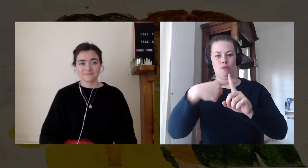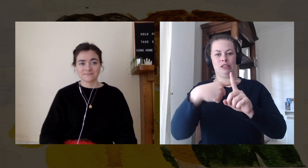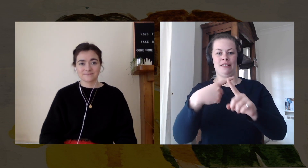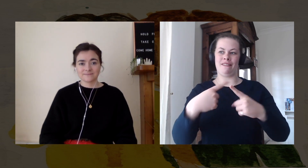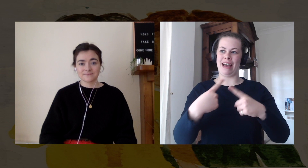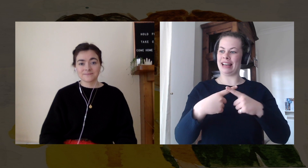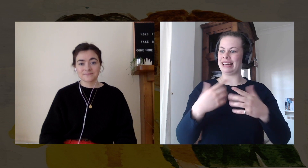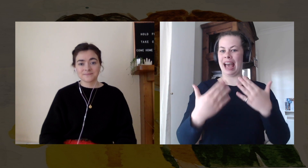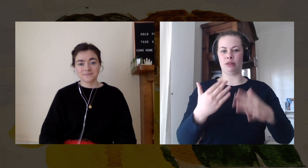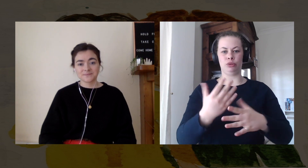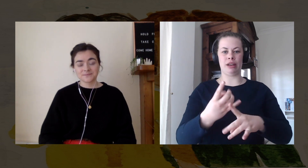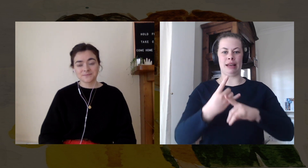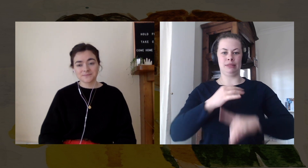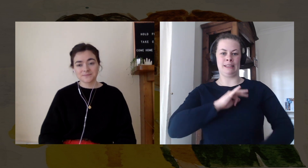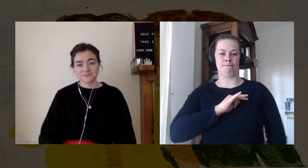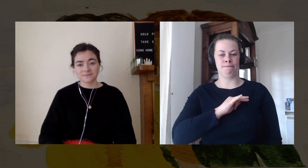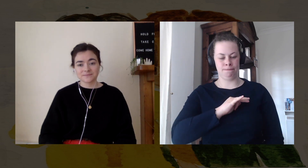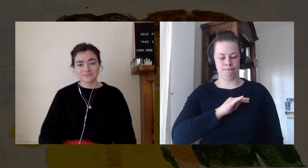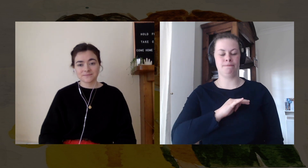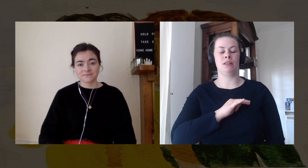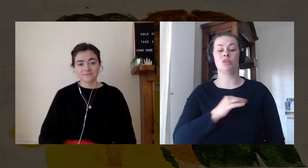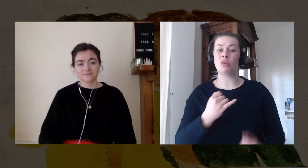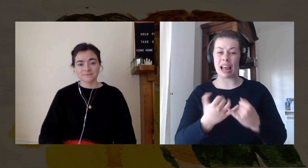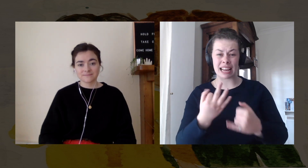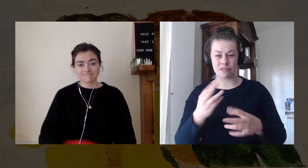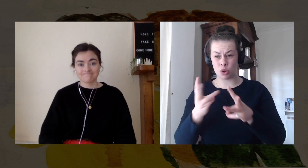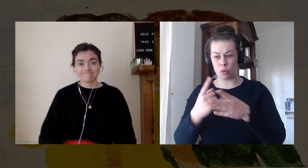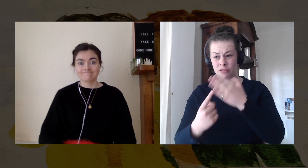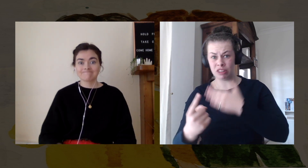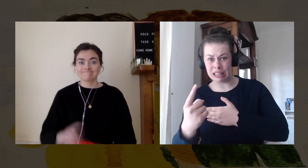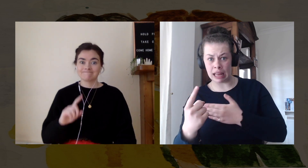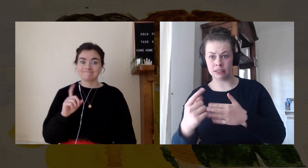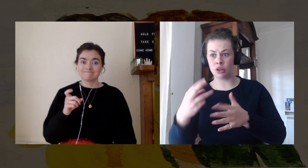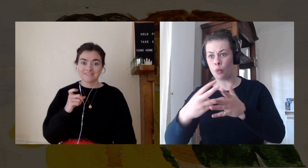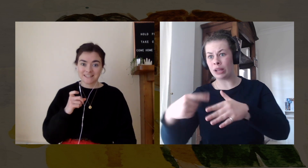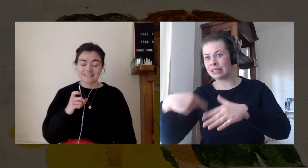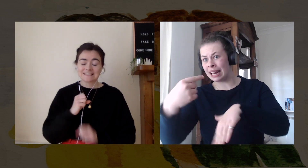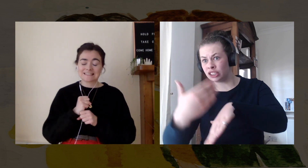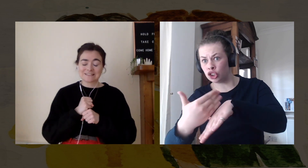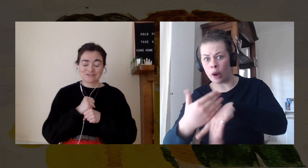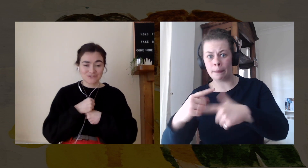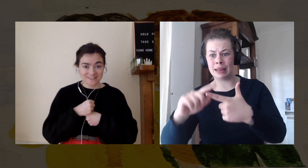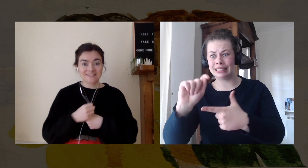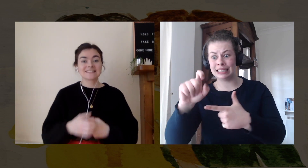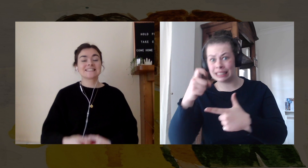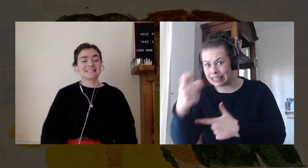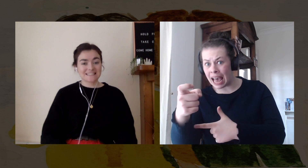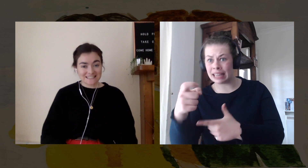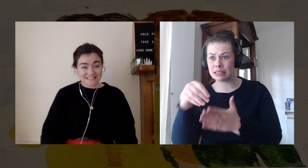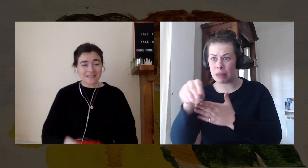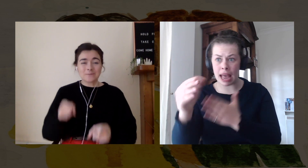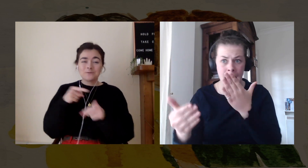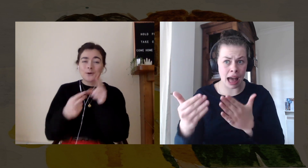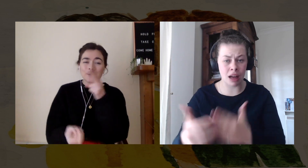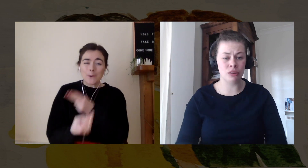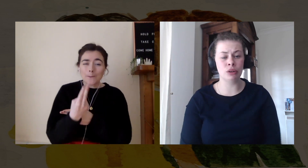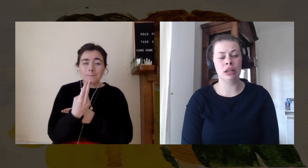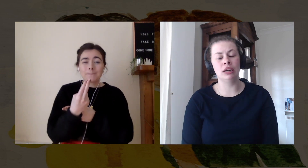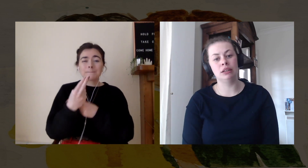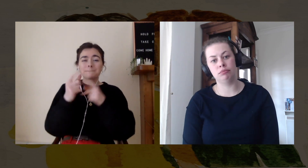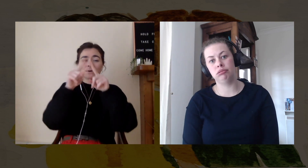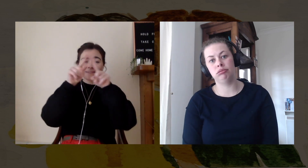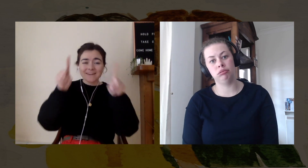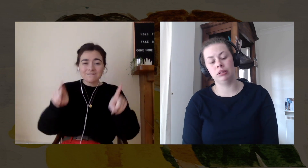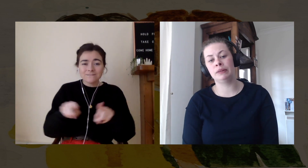in, taxes, very stressful thing. Oh my god. Following up on invoices, ensuring you get paid. You know,